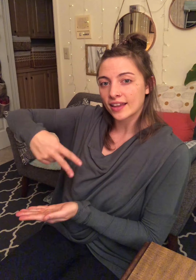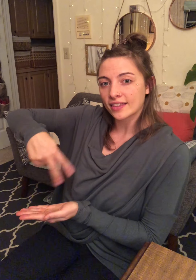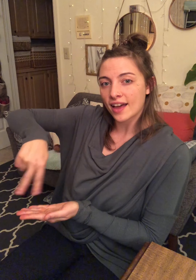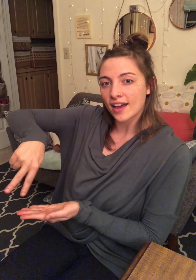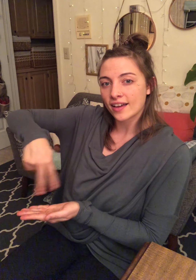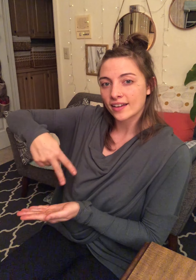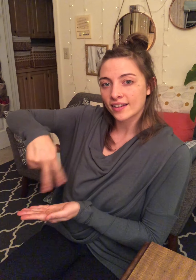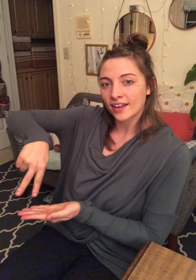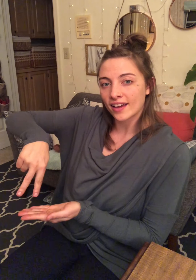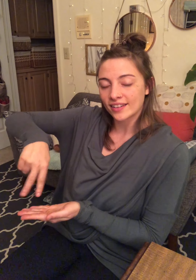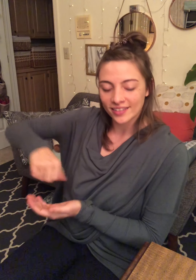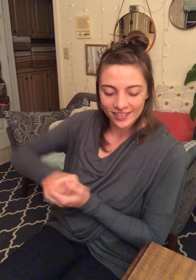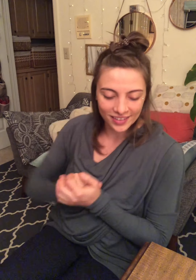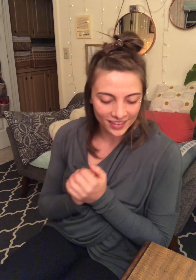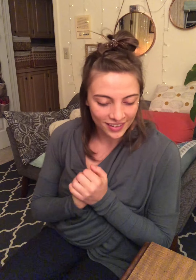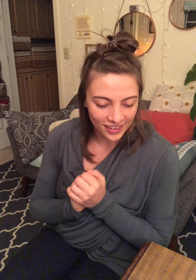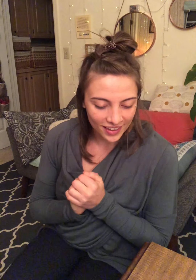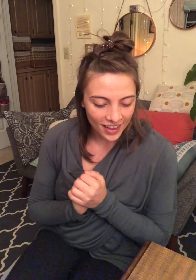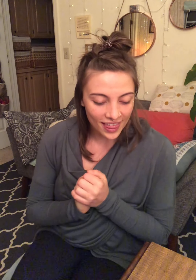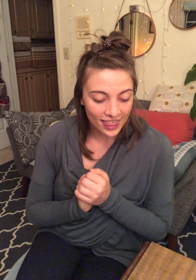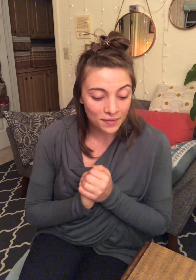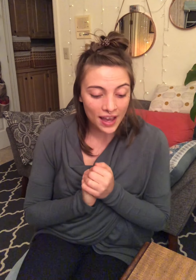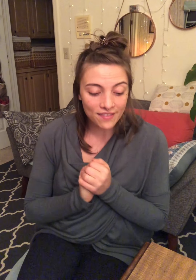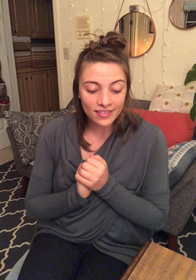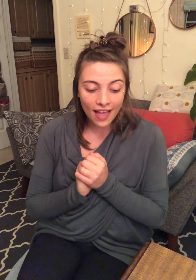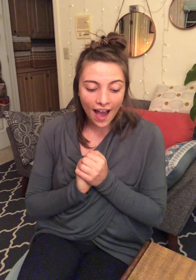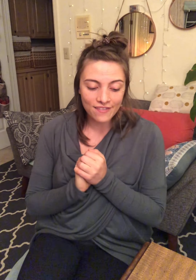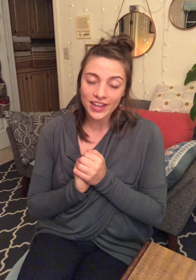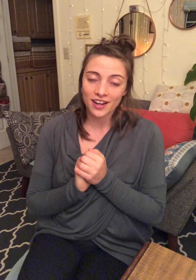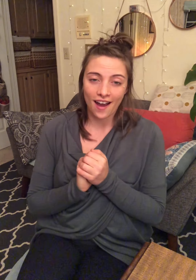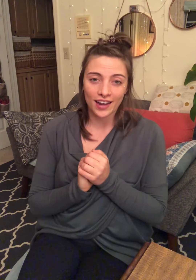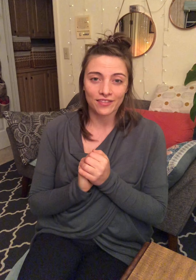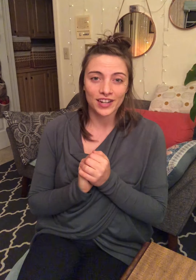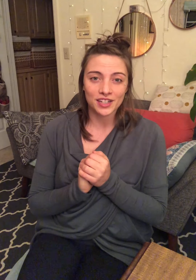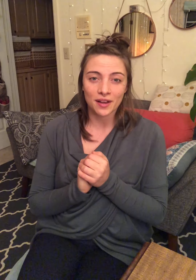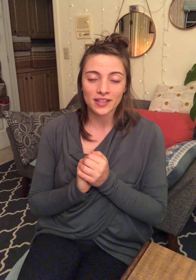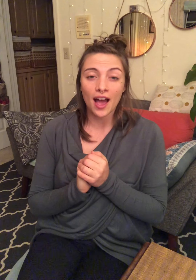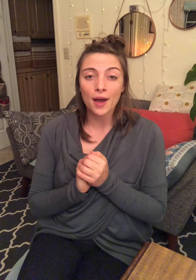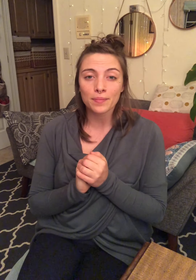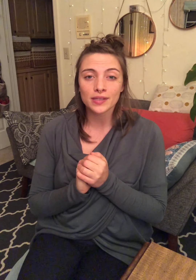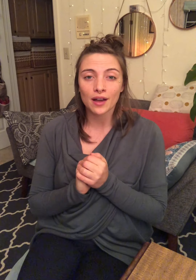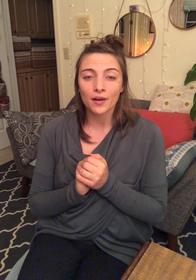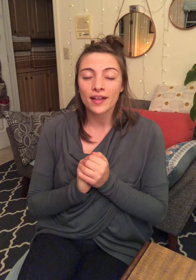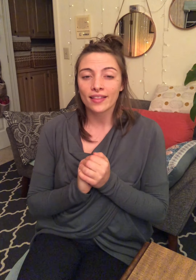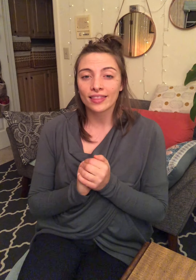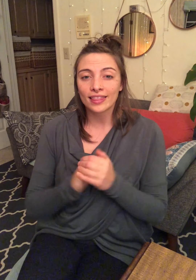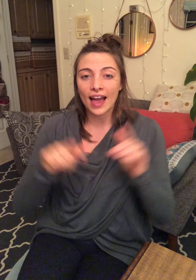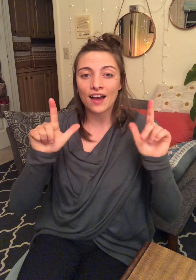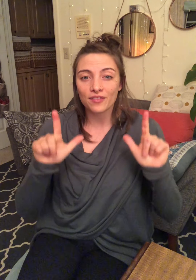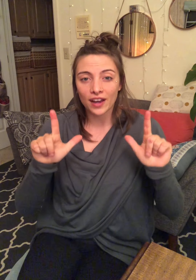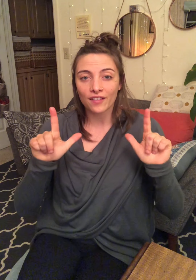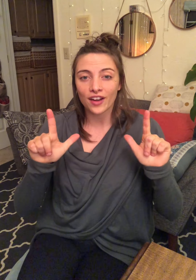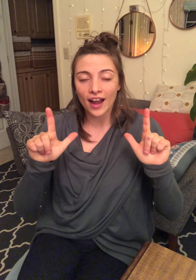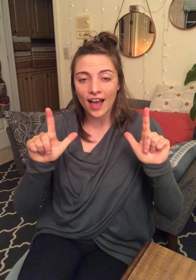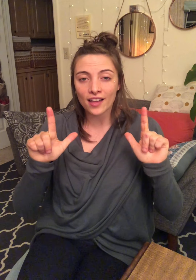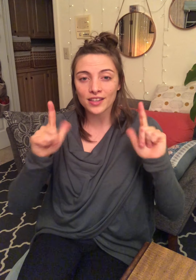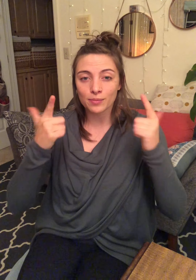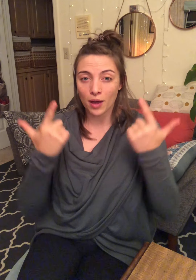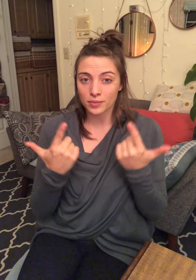that. Good. And we have laugh and cry to finish us up. So laugh, we have our L's, palms